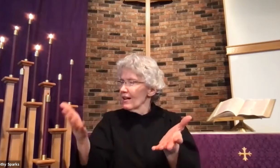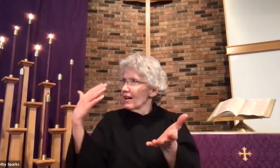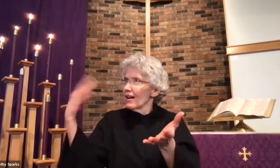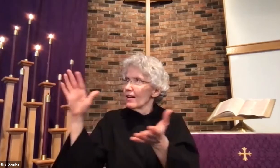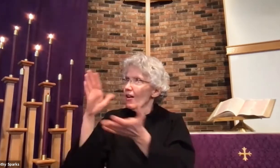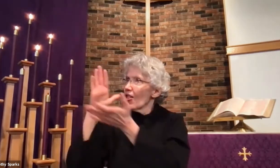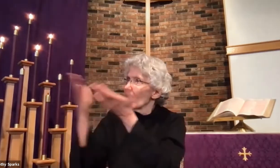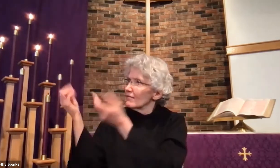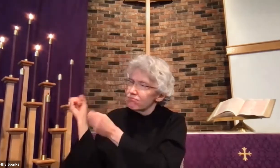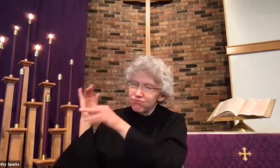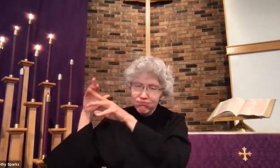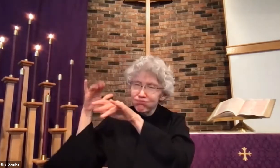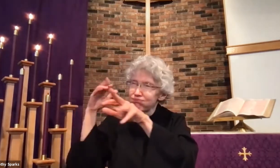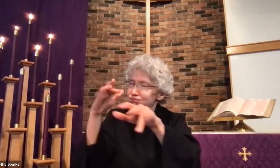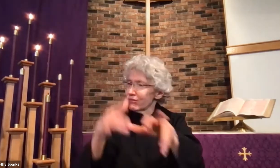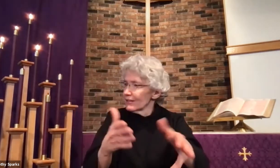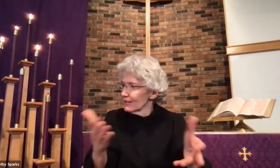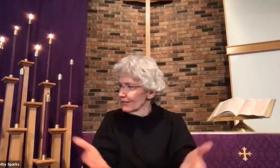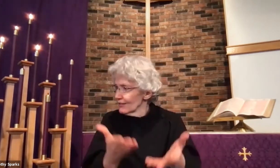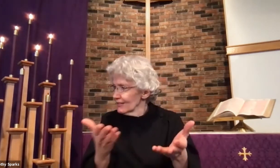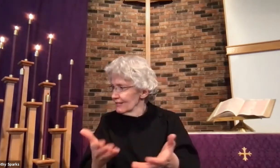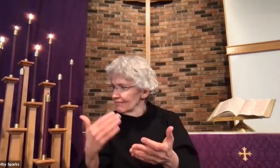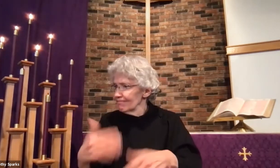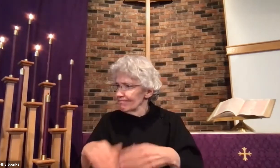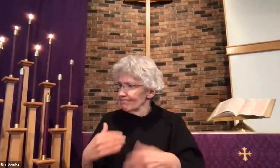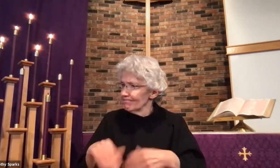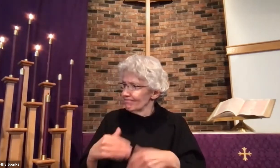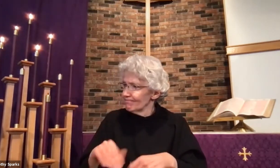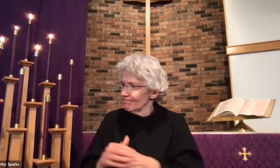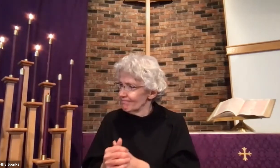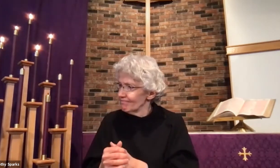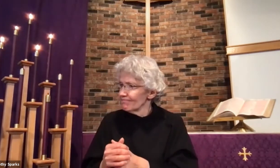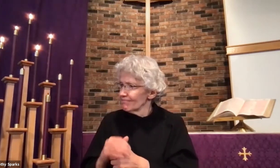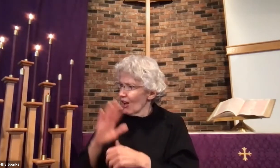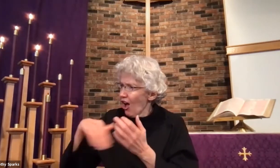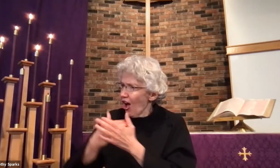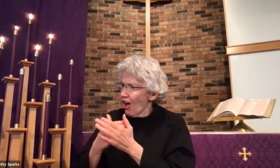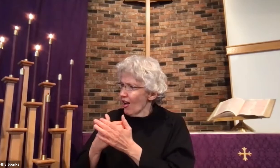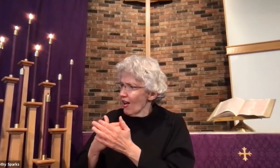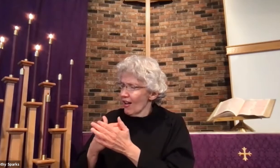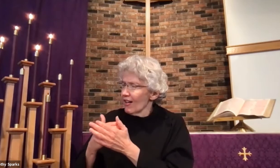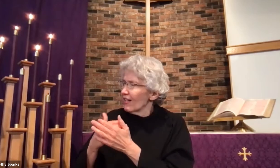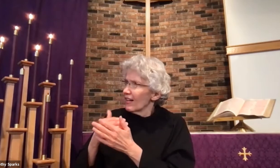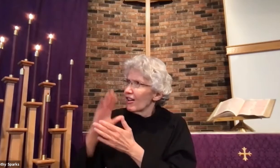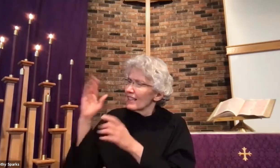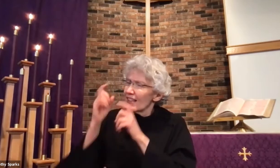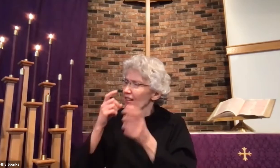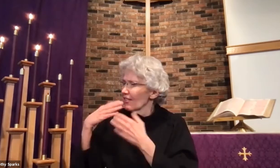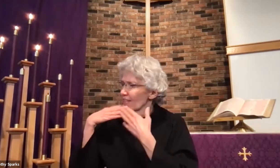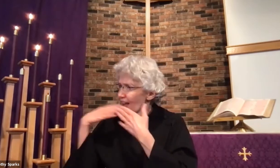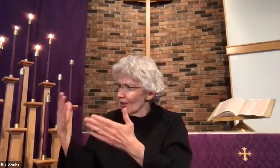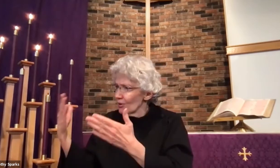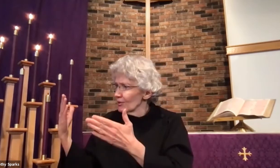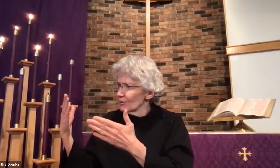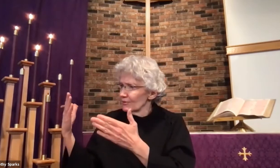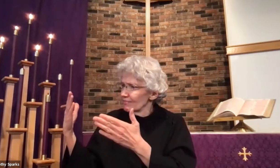your hands, we are filled with good things. May these gifts be signs of our gratitude and the love which